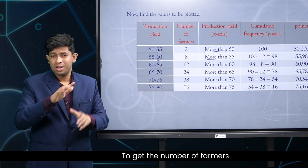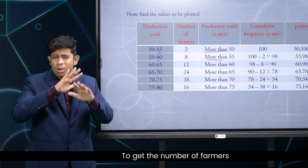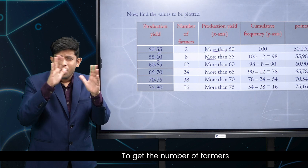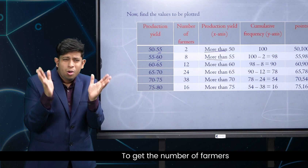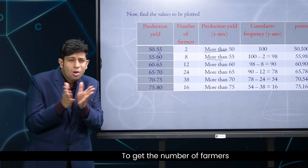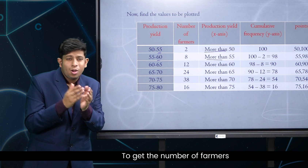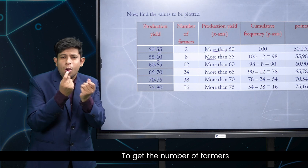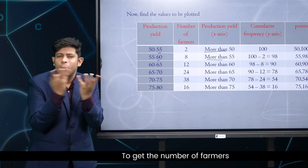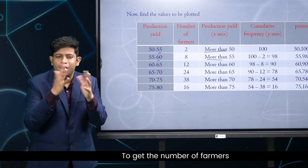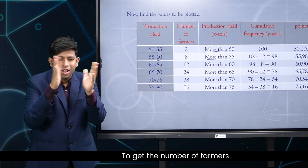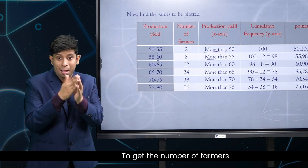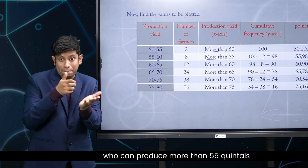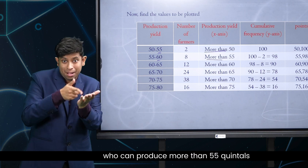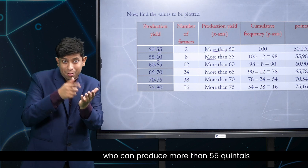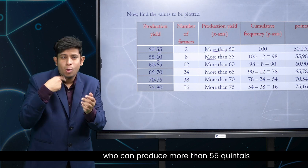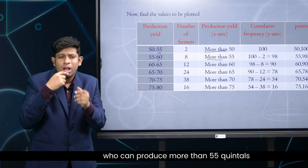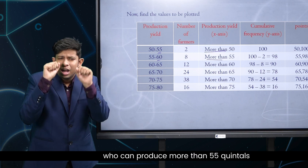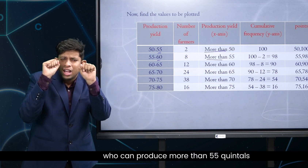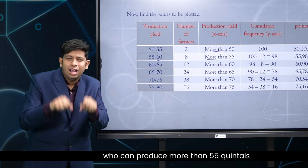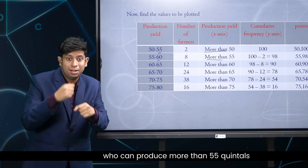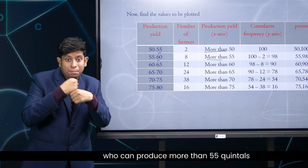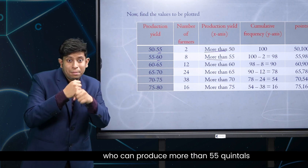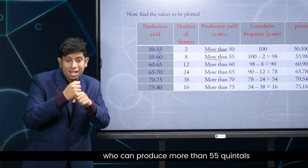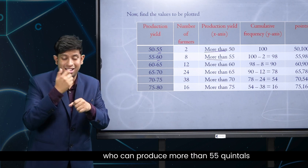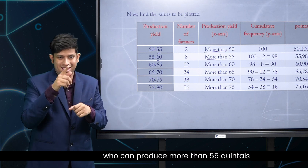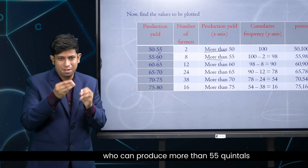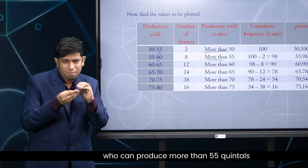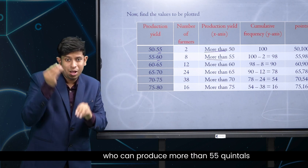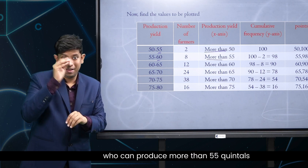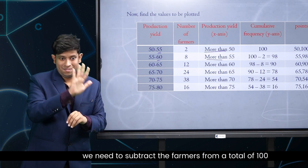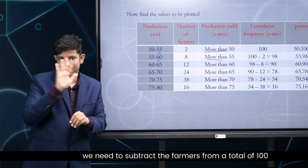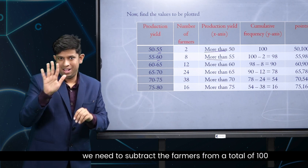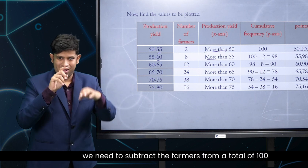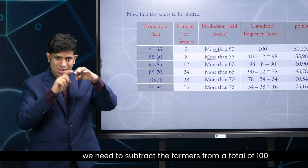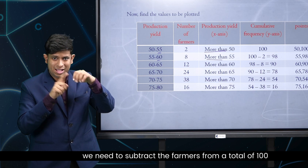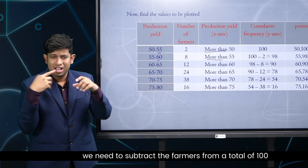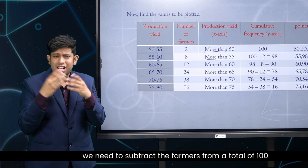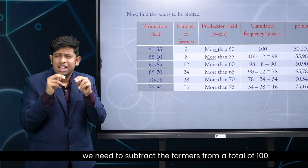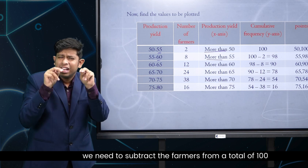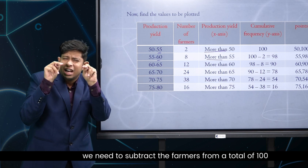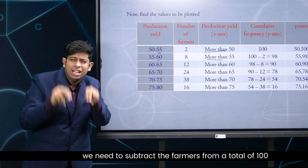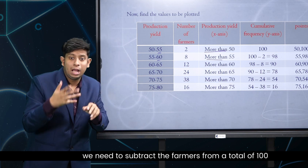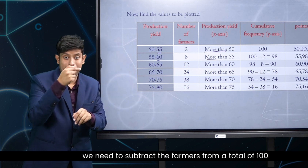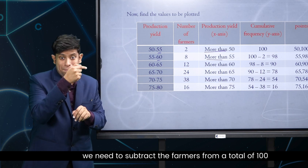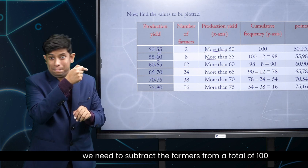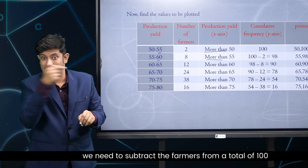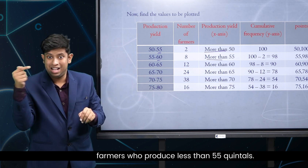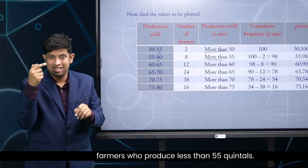To get the number of farmers who can produce more than 55 quintals, we need to subtract the farmers from a total of 100